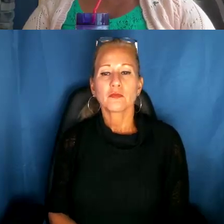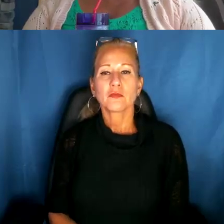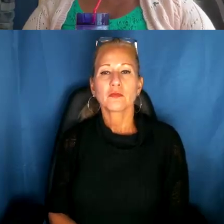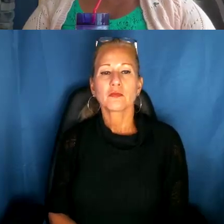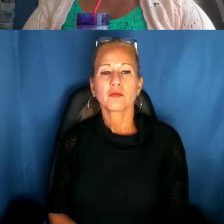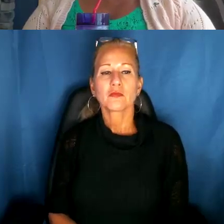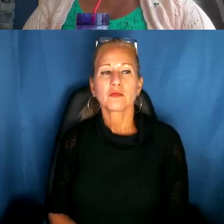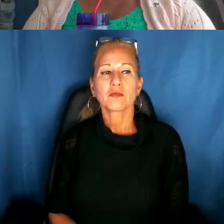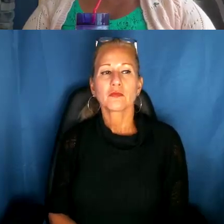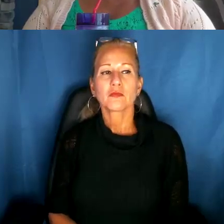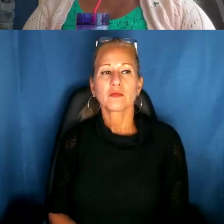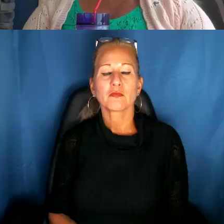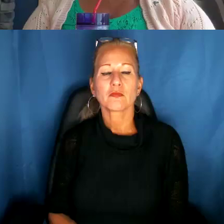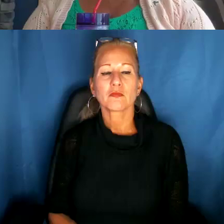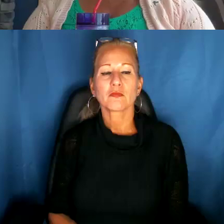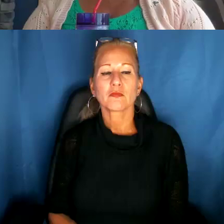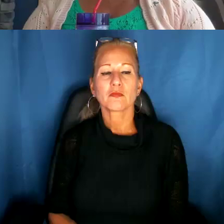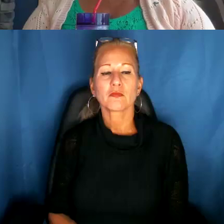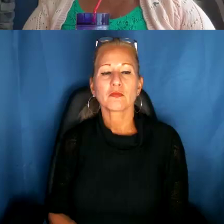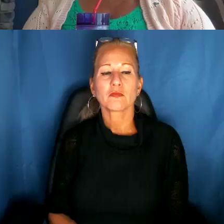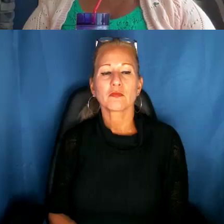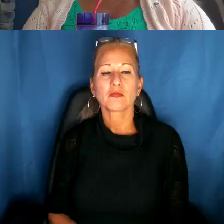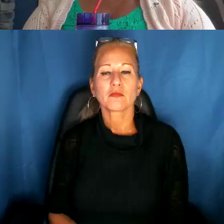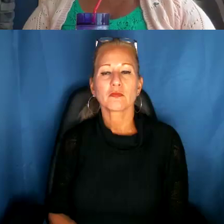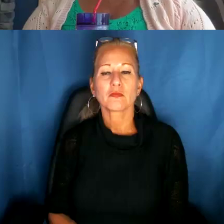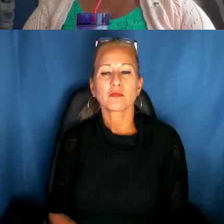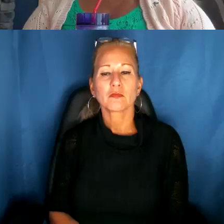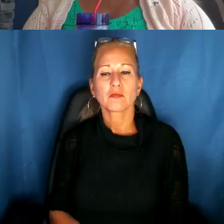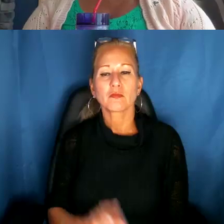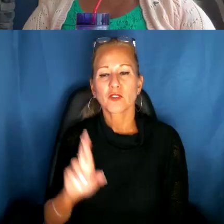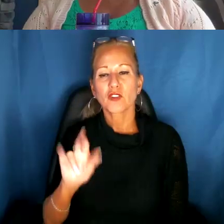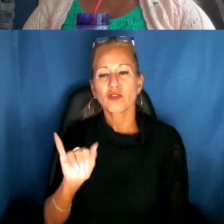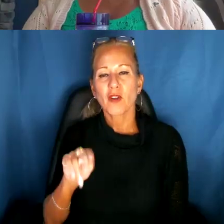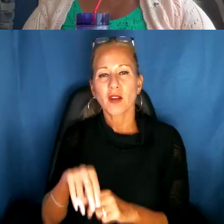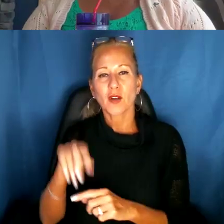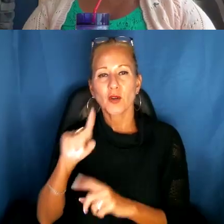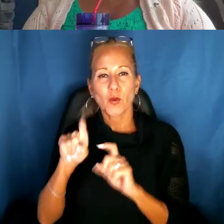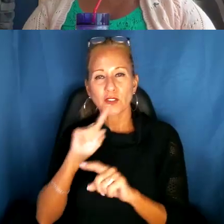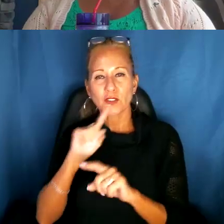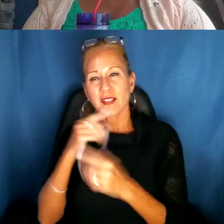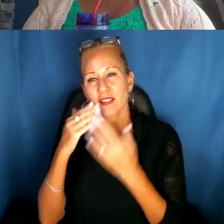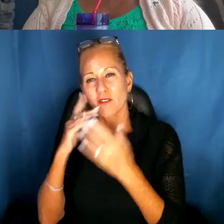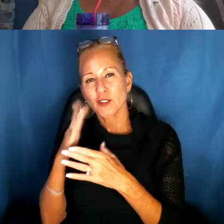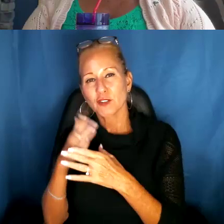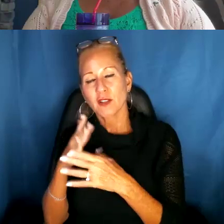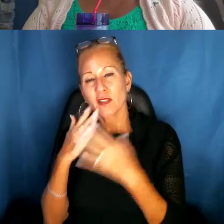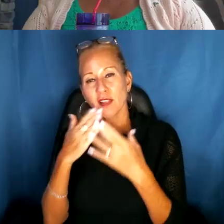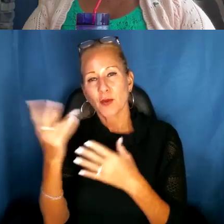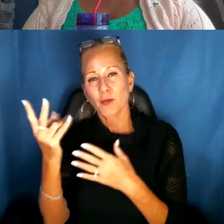awesome. And Ryan in the Q&A just says, thank you for sharing. So thank you everyone, Jennifer and Erica,